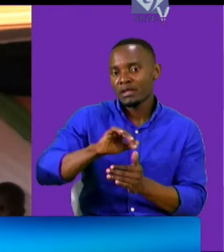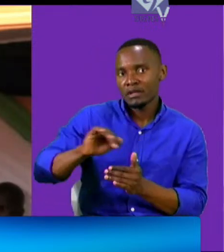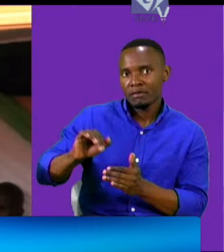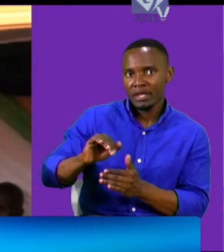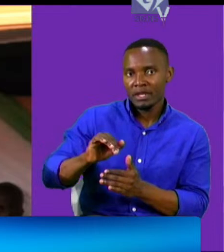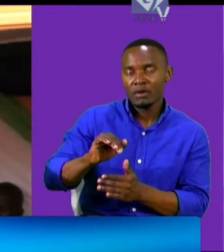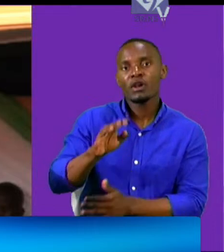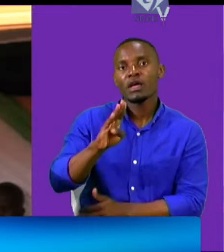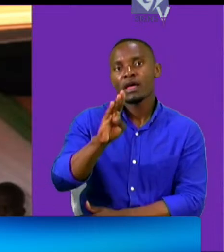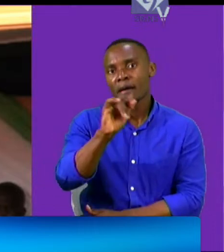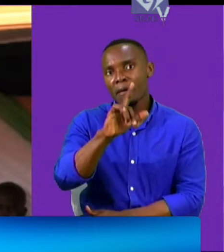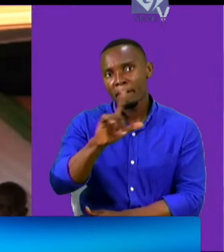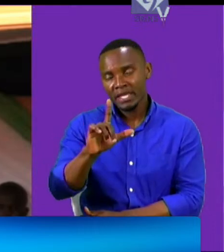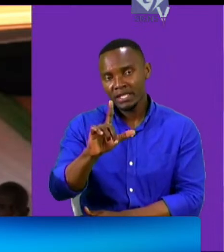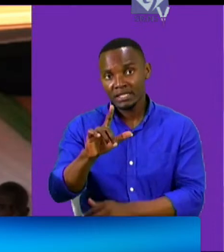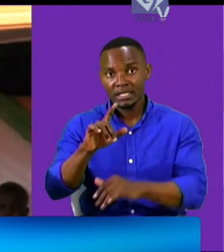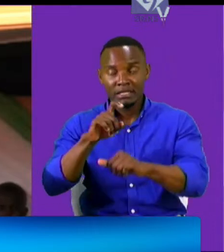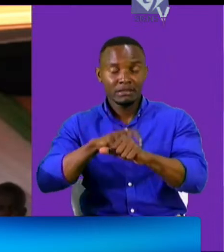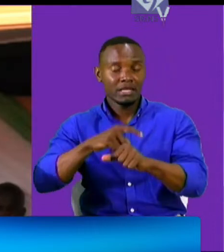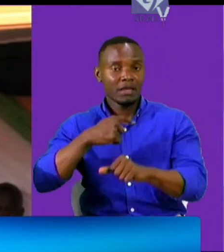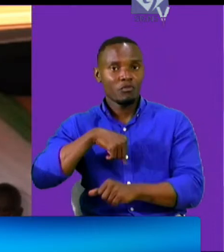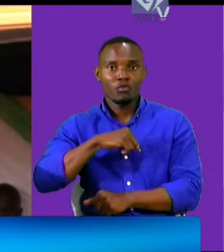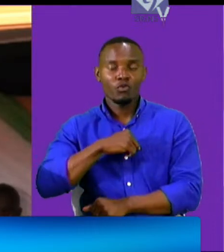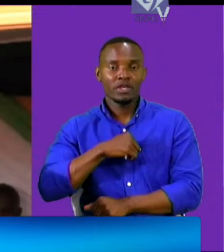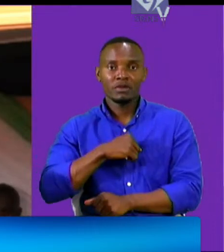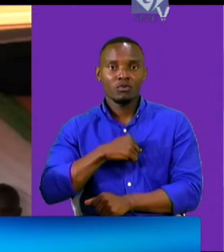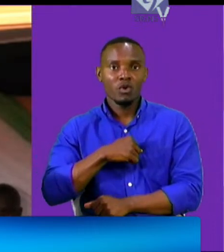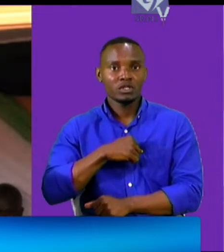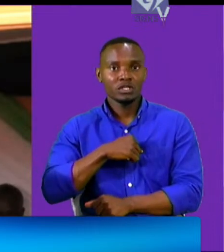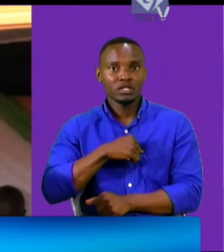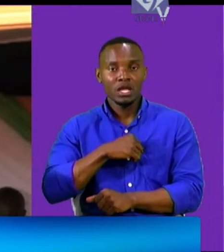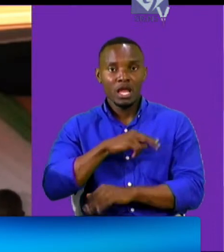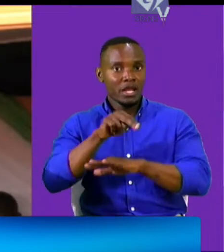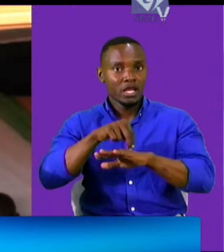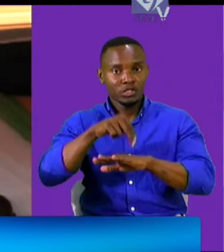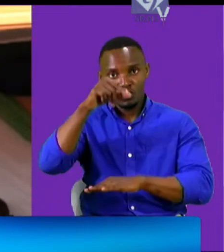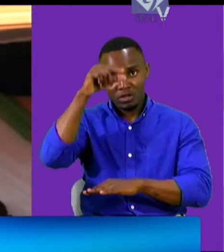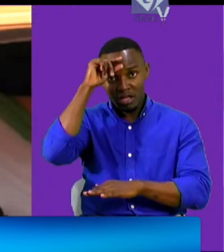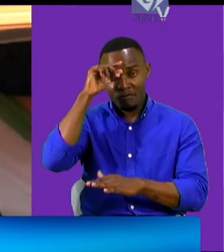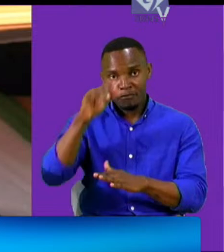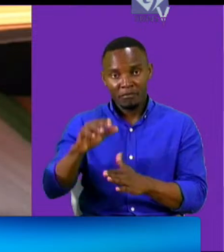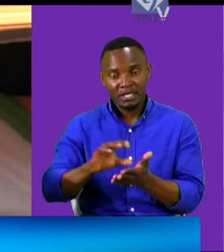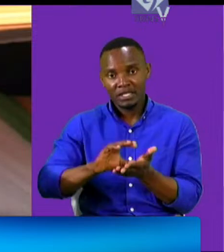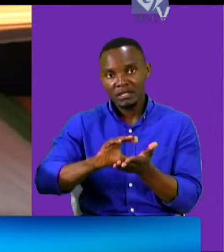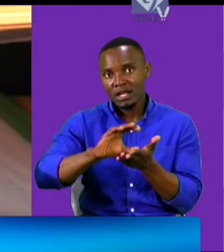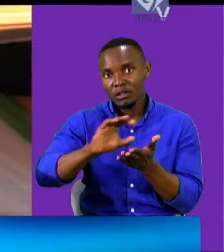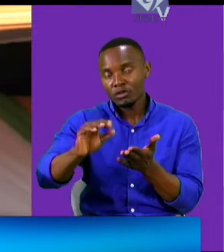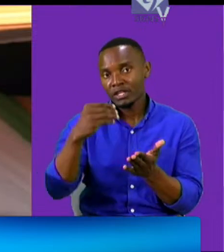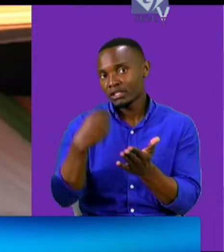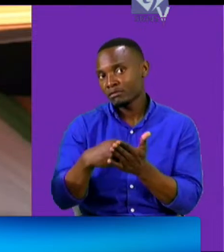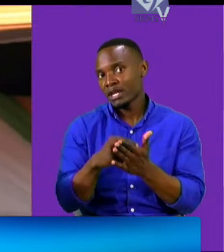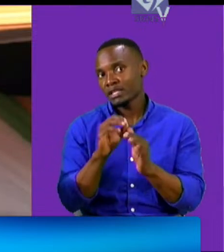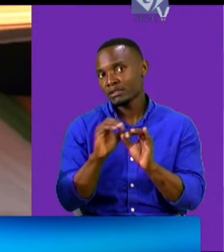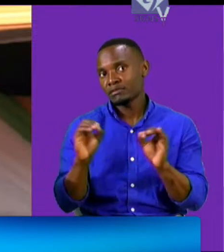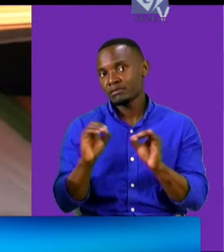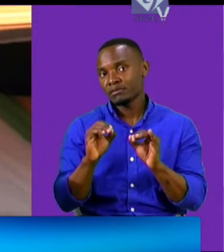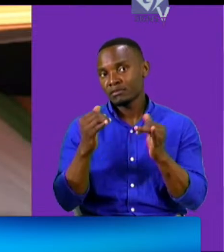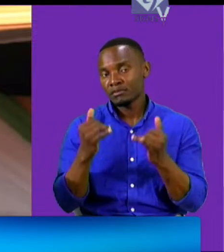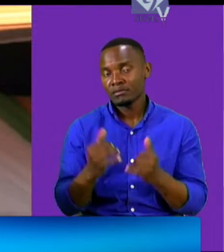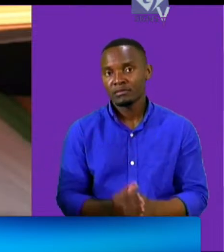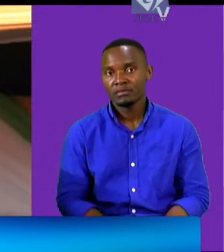pesa hatupati kutoka kule national government, which has delayed for now 3 months.